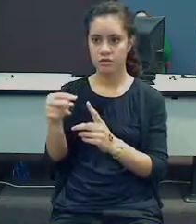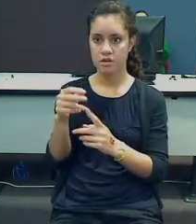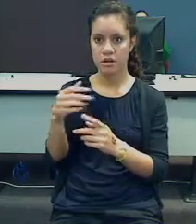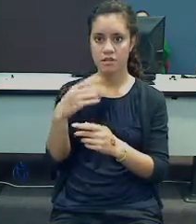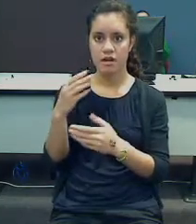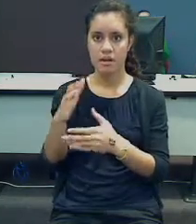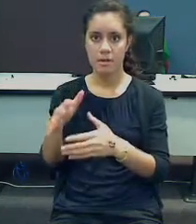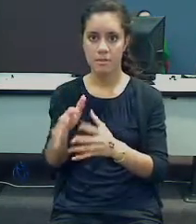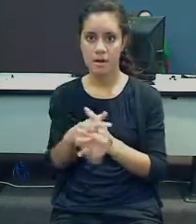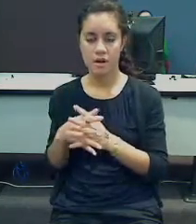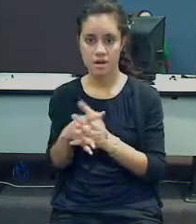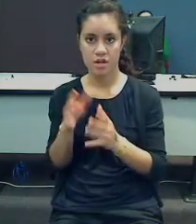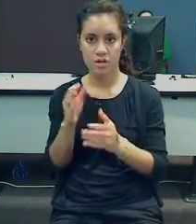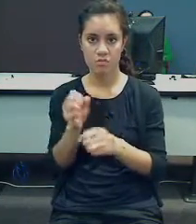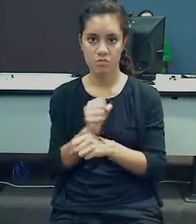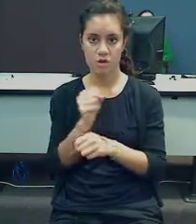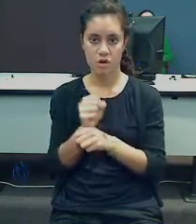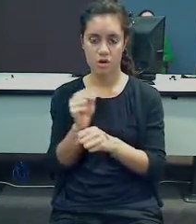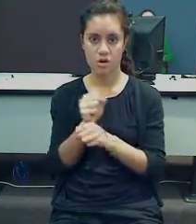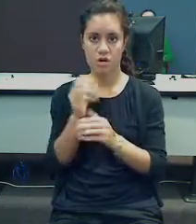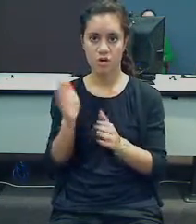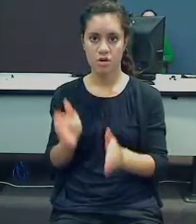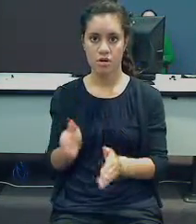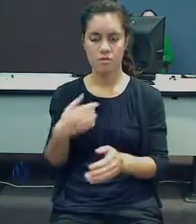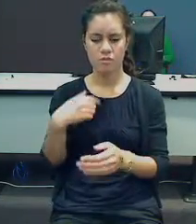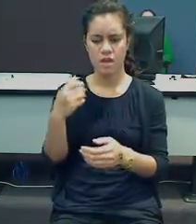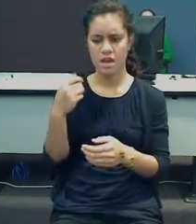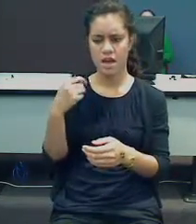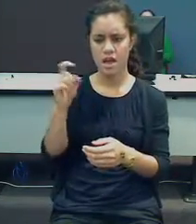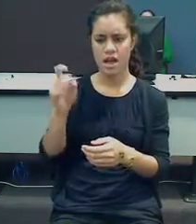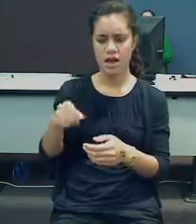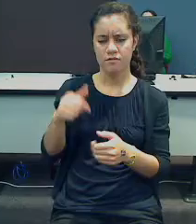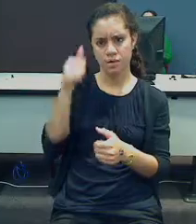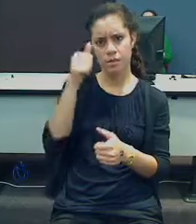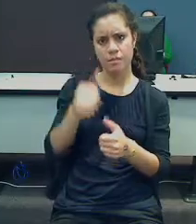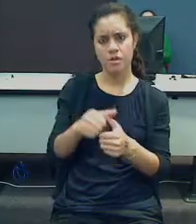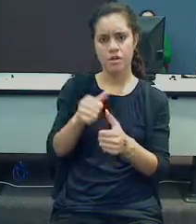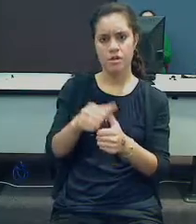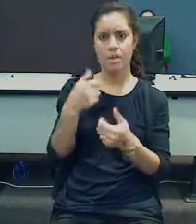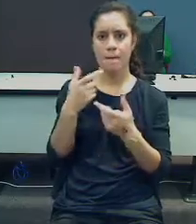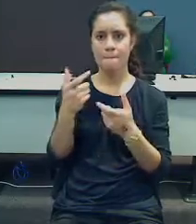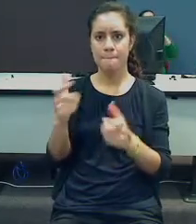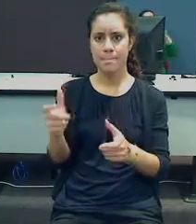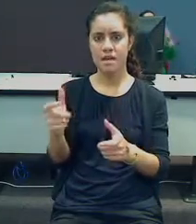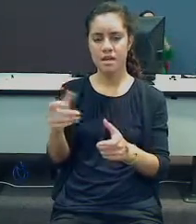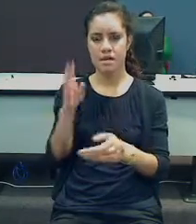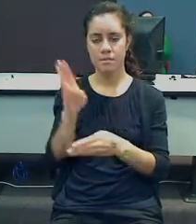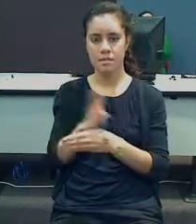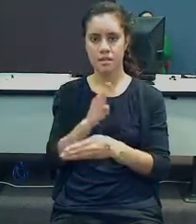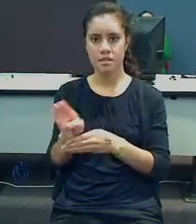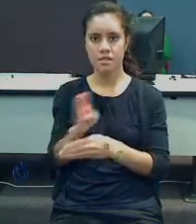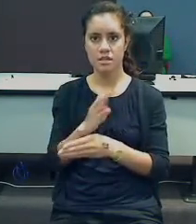worker. We have to remember that big business did a tremendous amount for